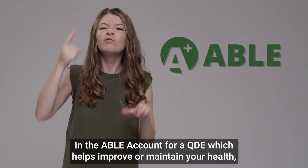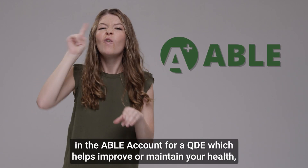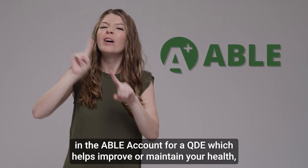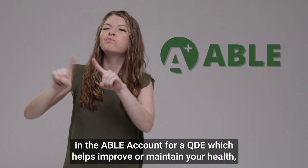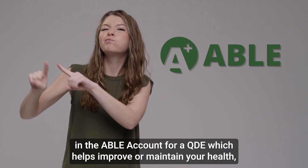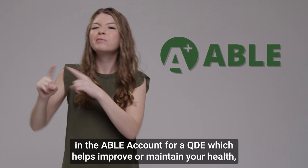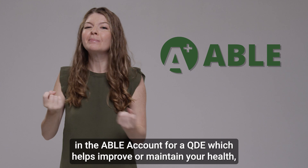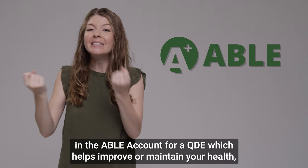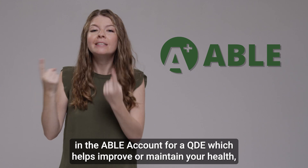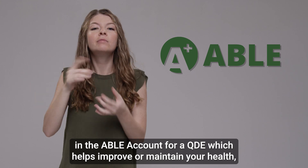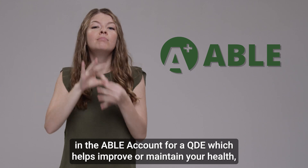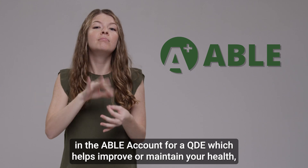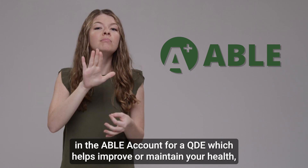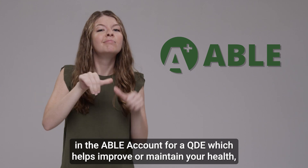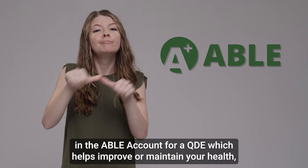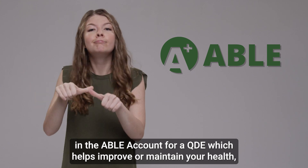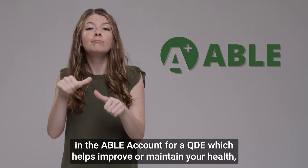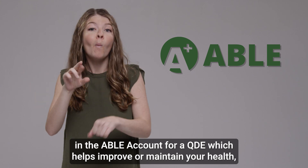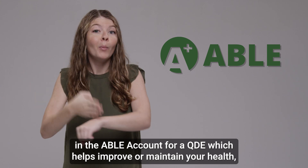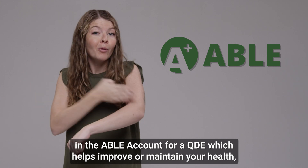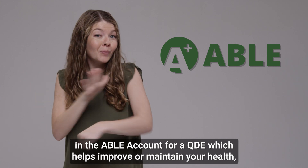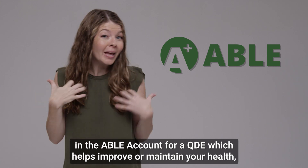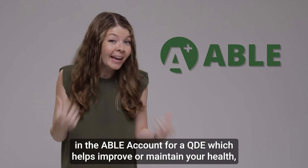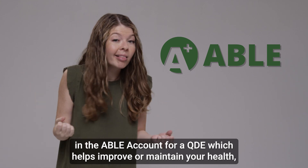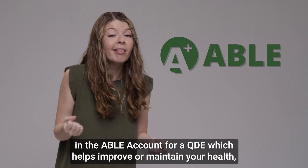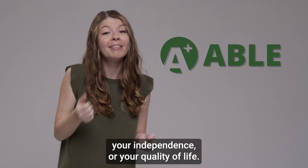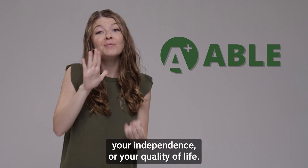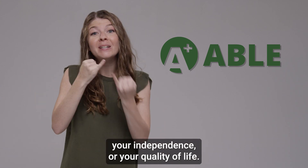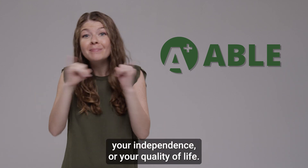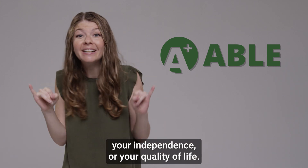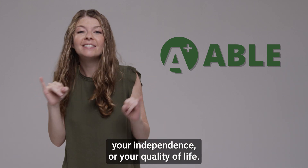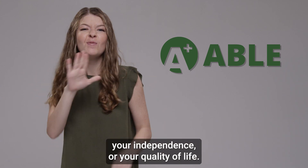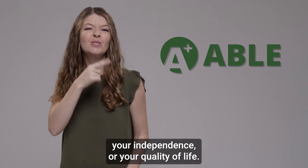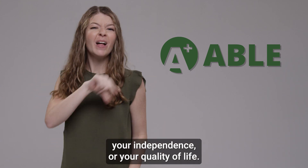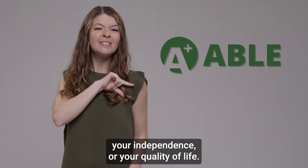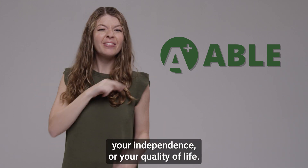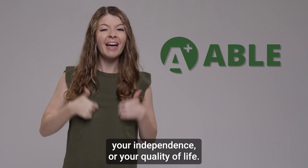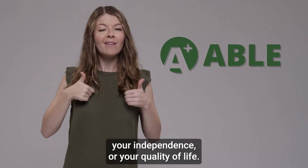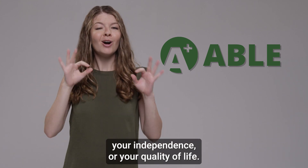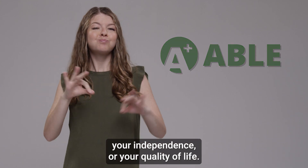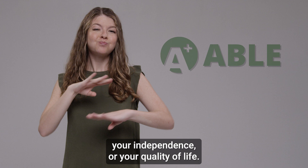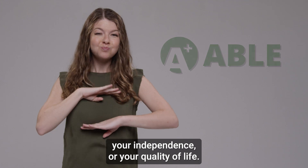for a QDE, which helps improve or maintain your health, your independence, or your quality of